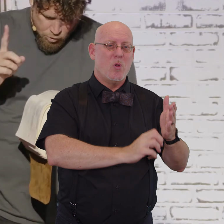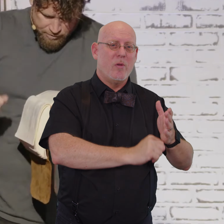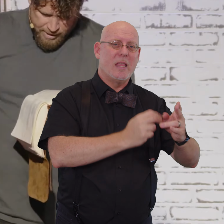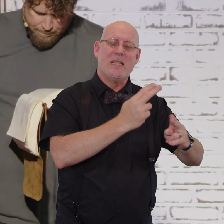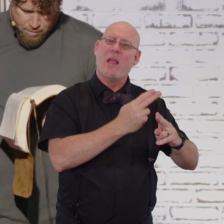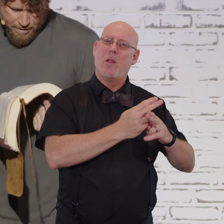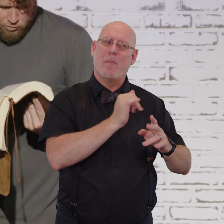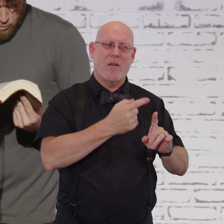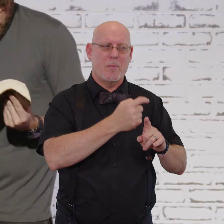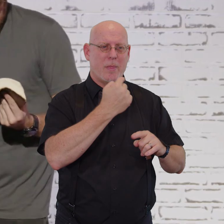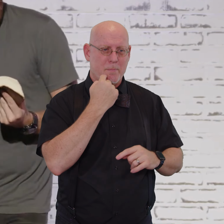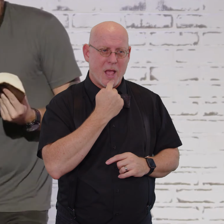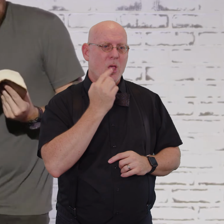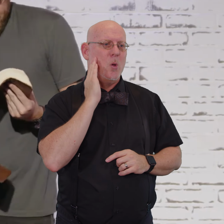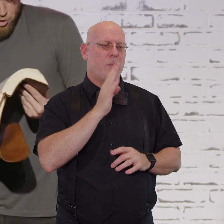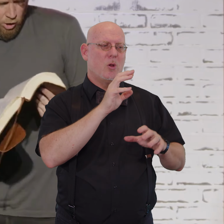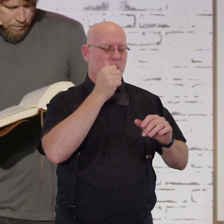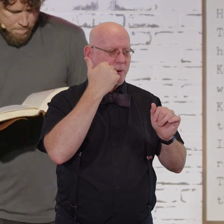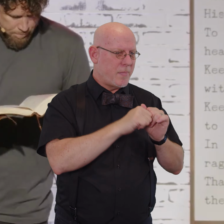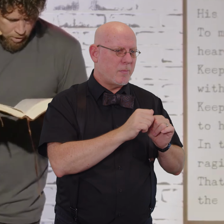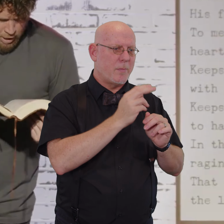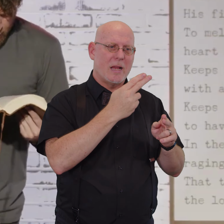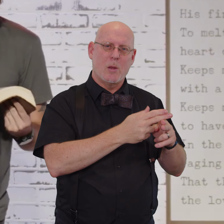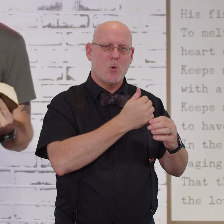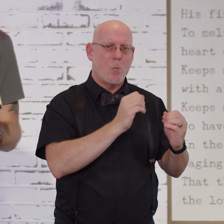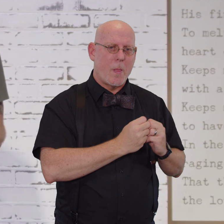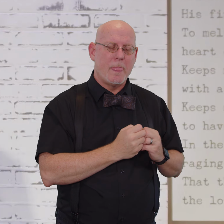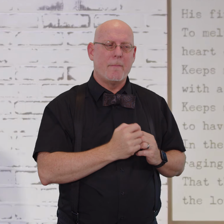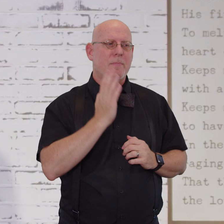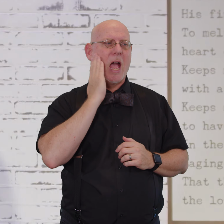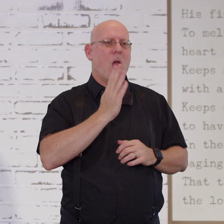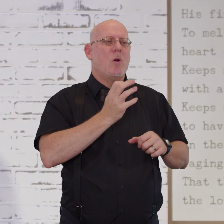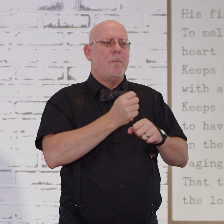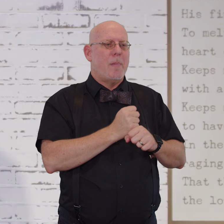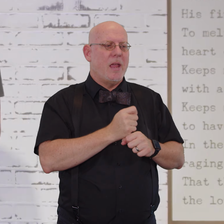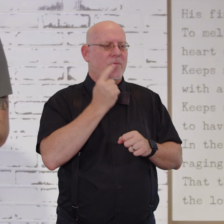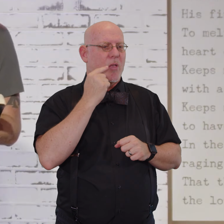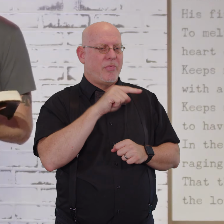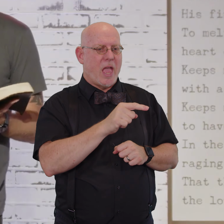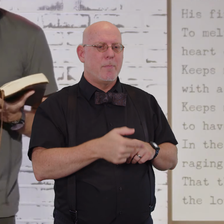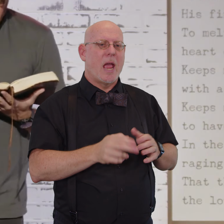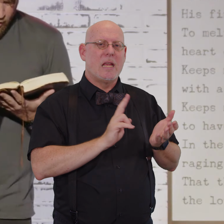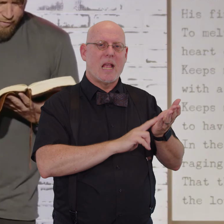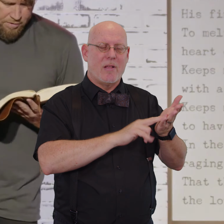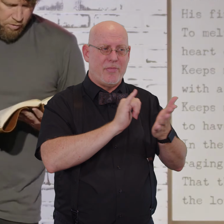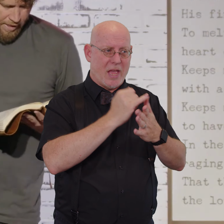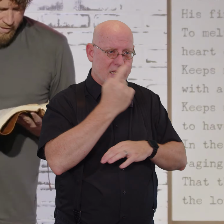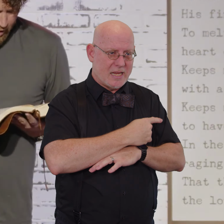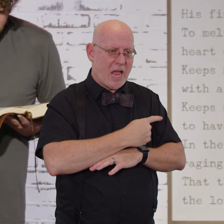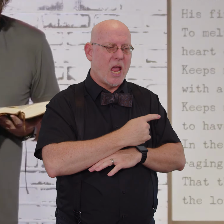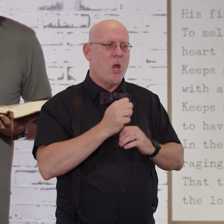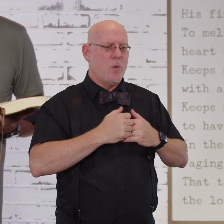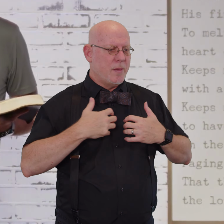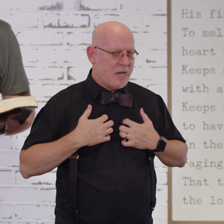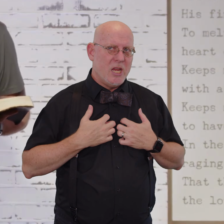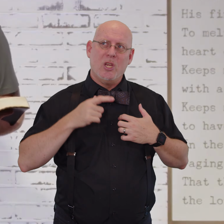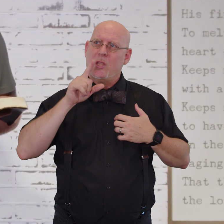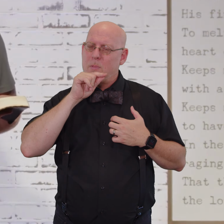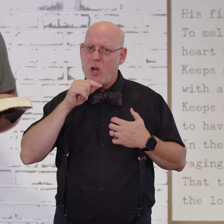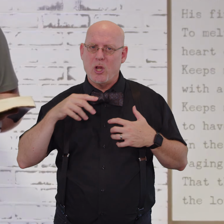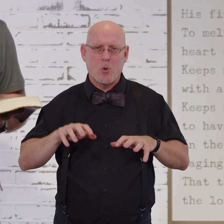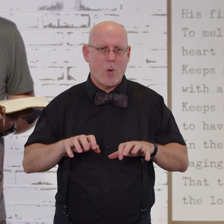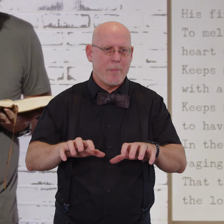I will remove the names of bells from her mouth and they shall be remembered by name no more and I will make for them a covenance on that day with the beasts of the